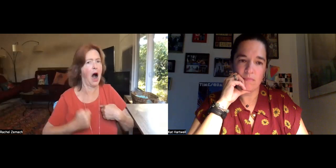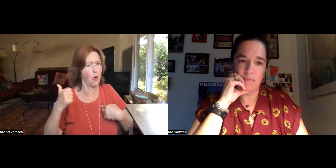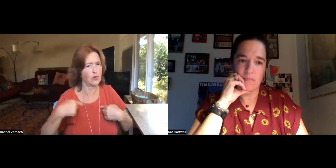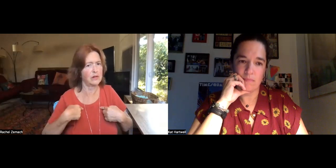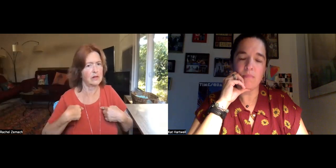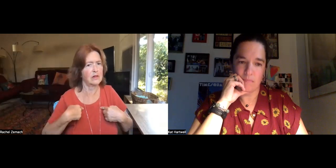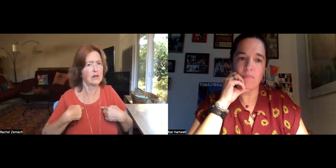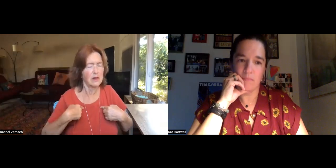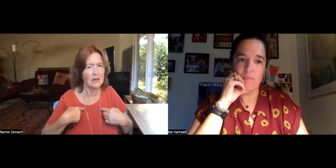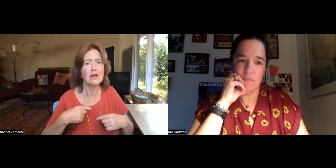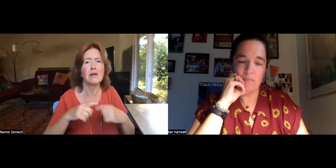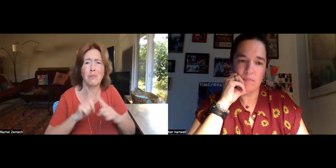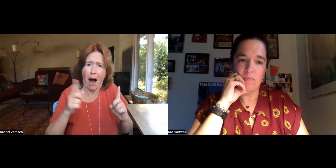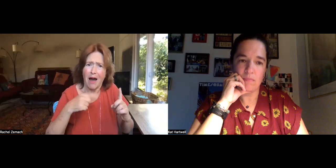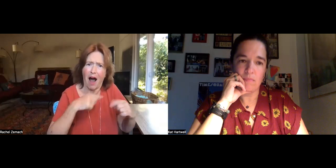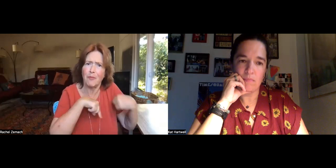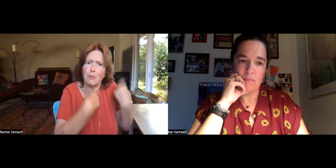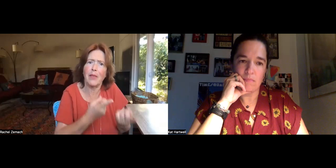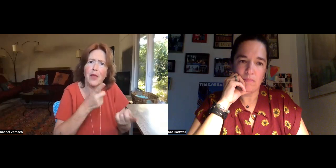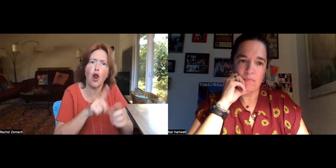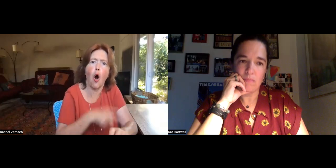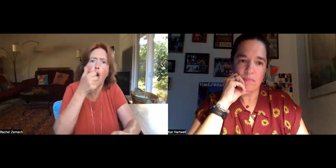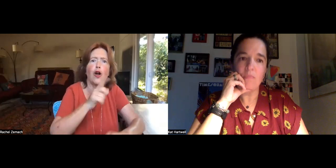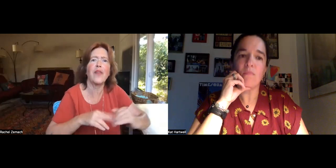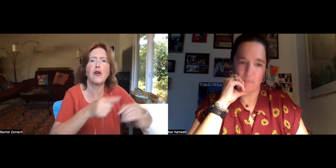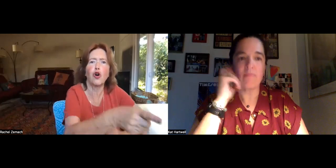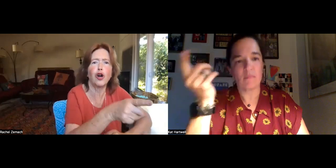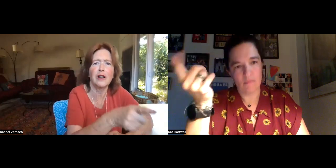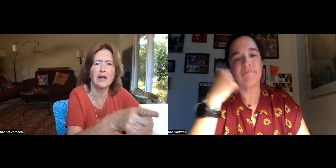out. But I've been there longer than her.